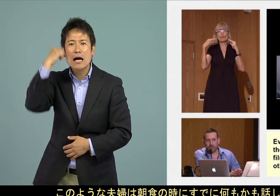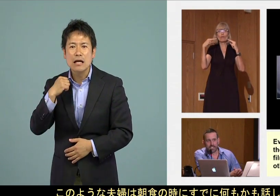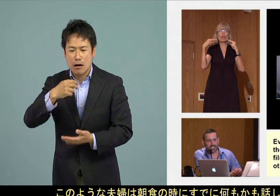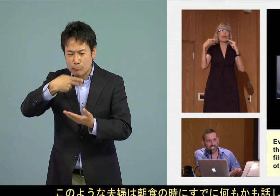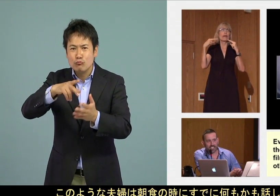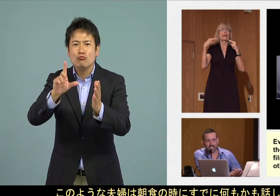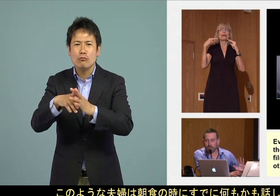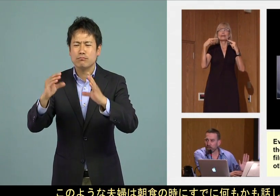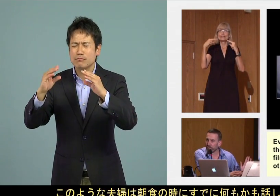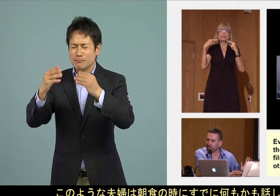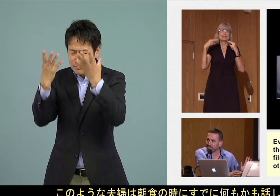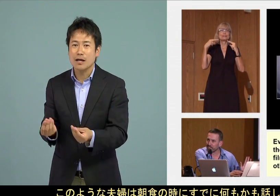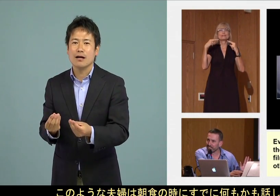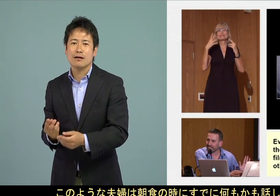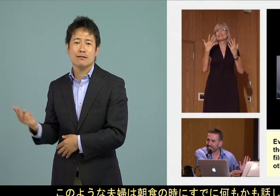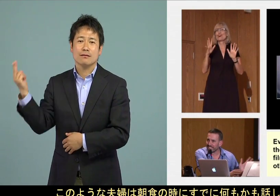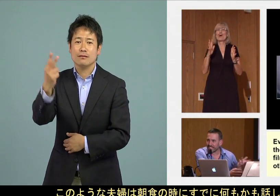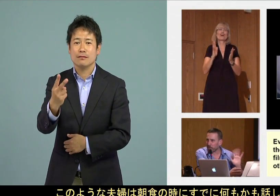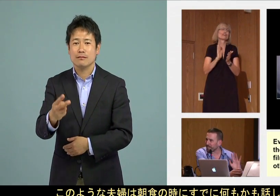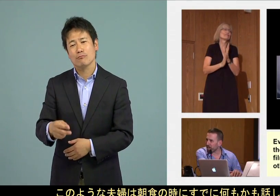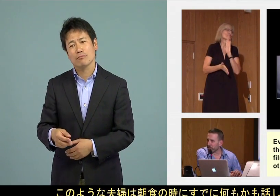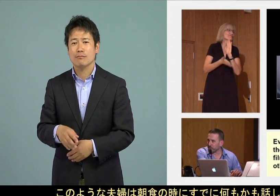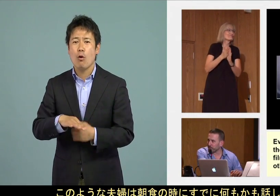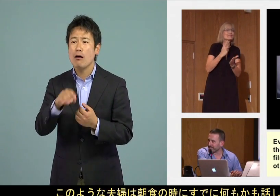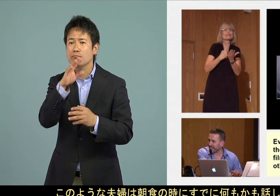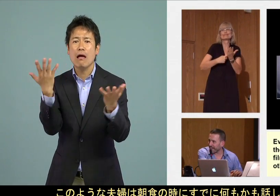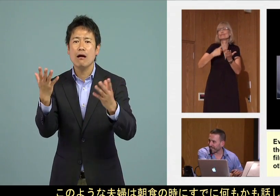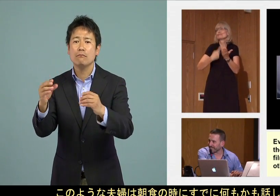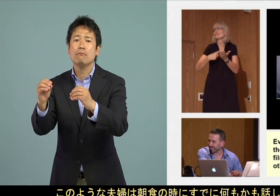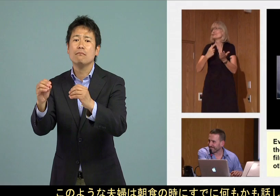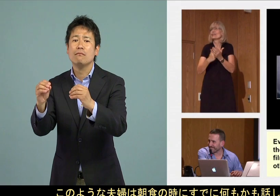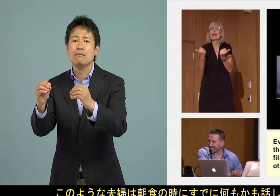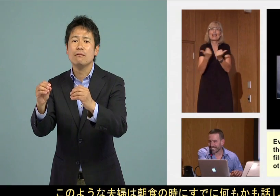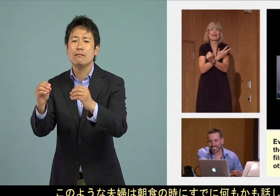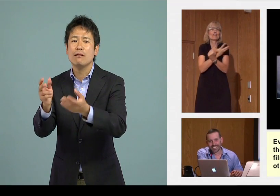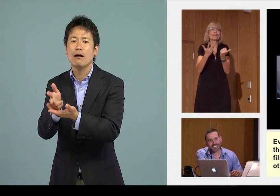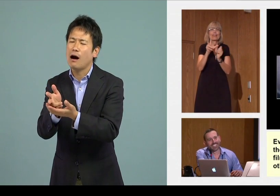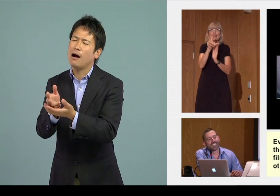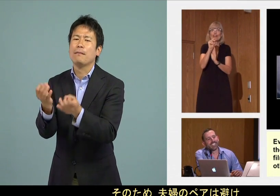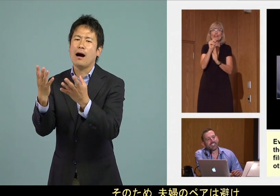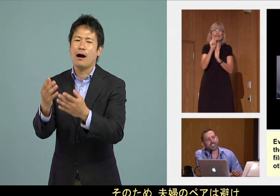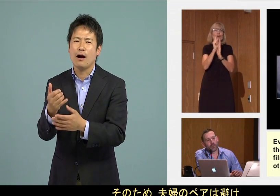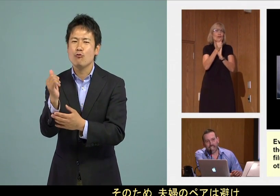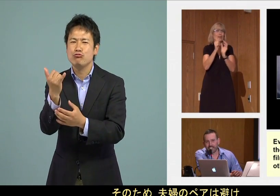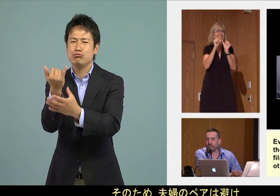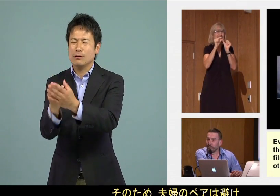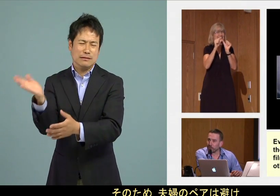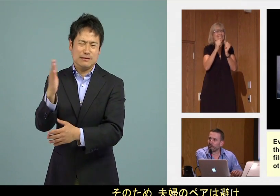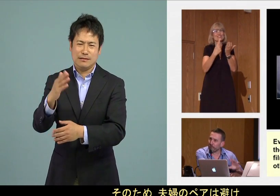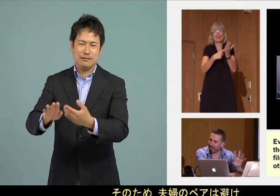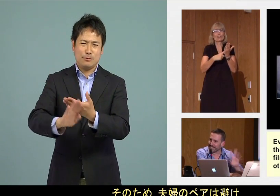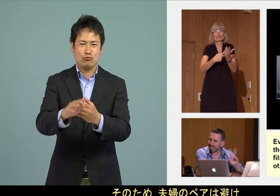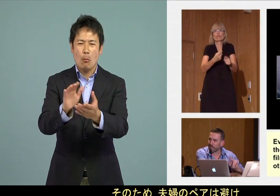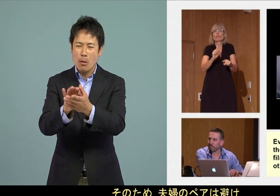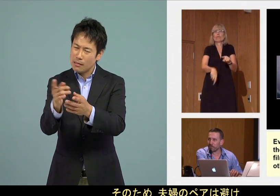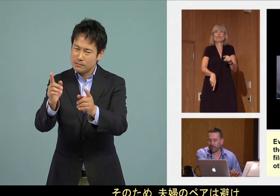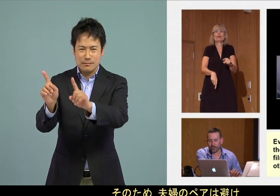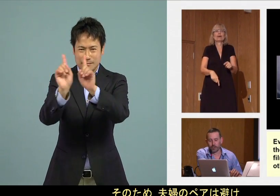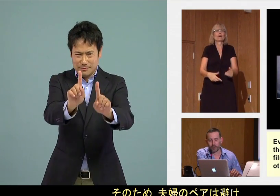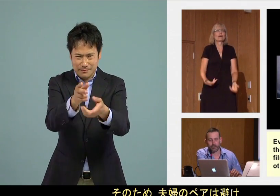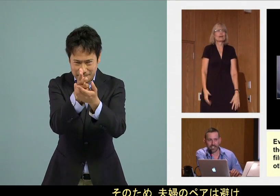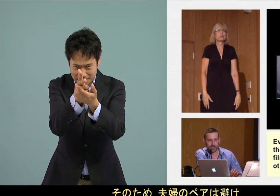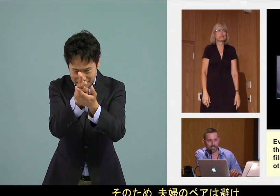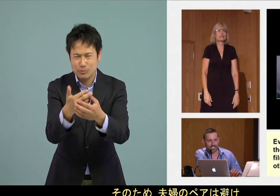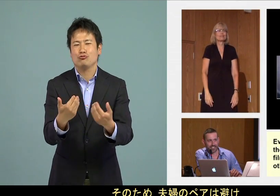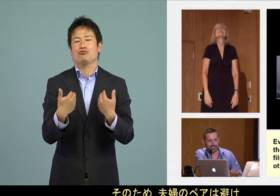Everything had been discussed at breakfast. There was nothing new to say. So we had to film friends, people